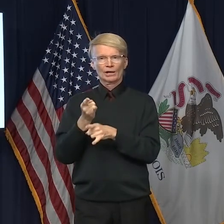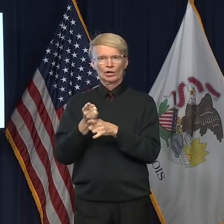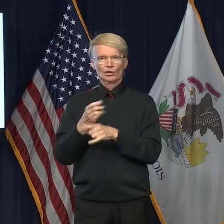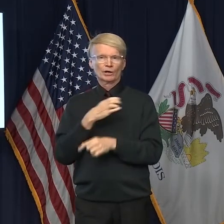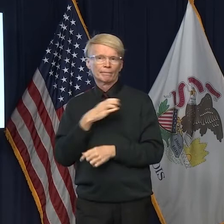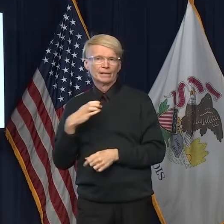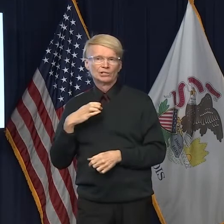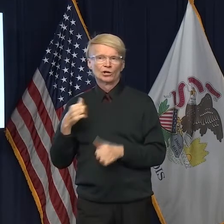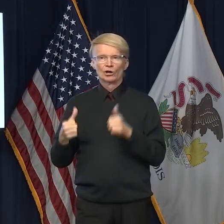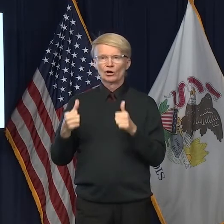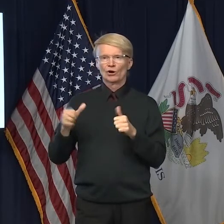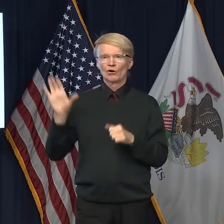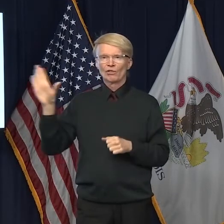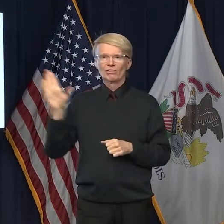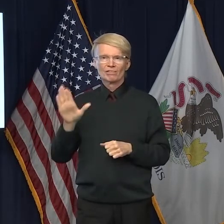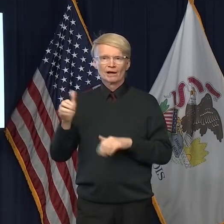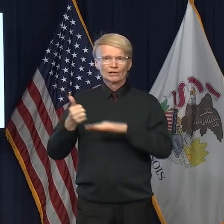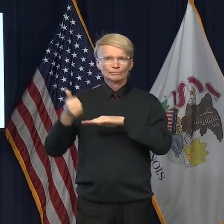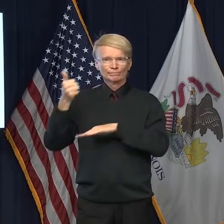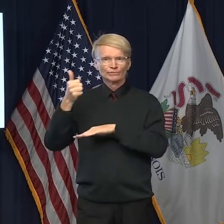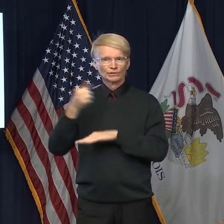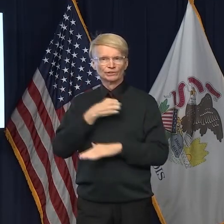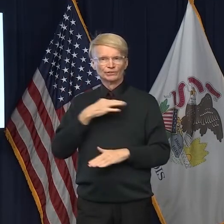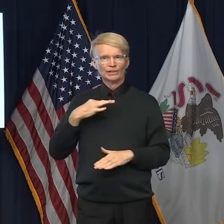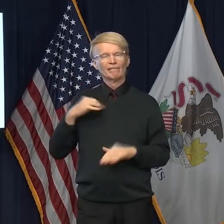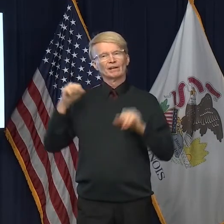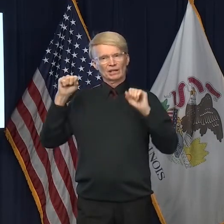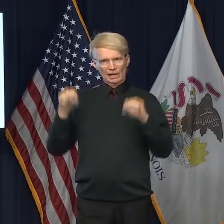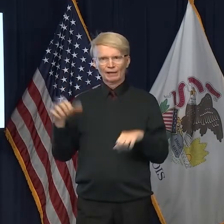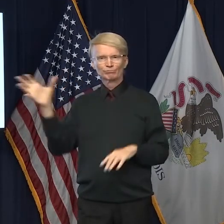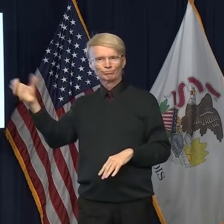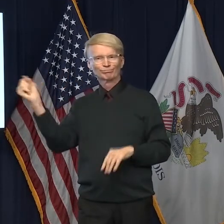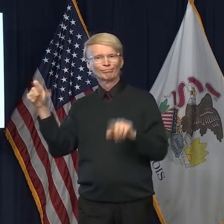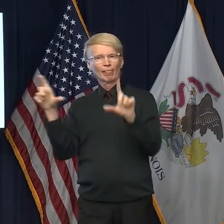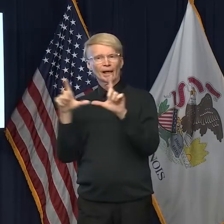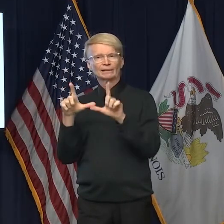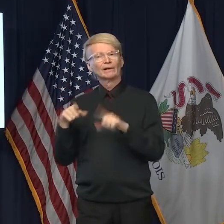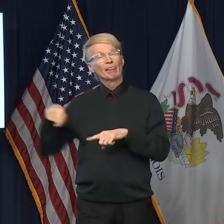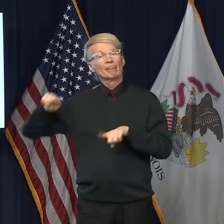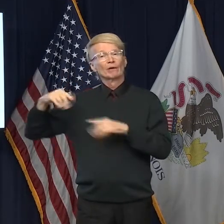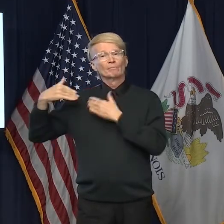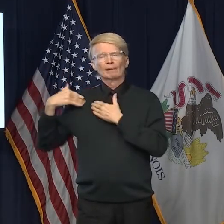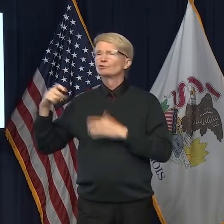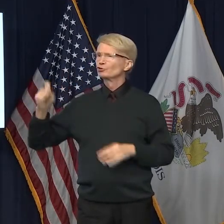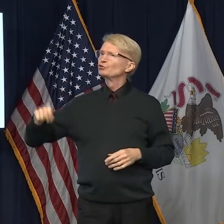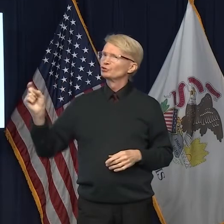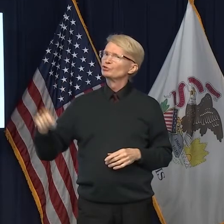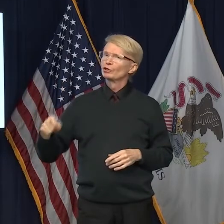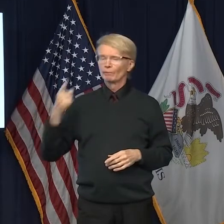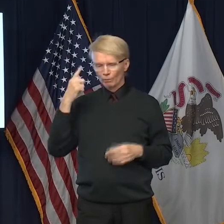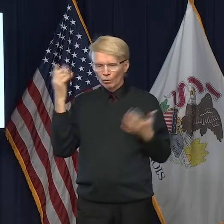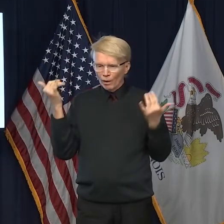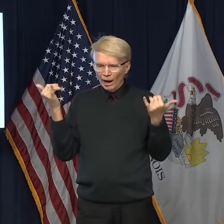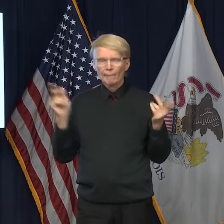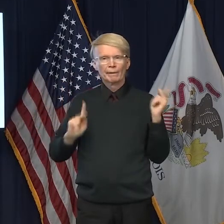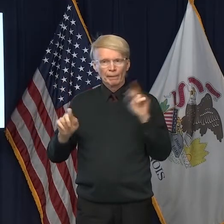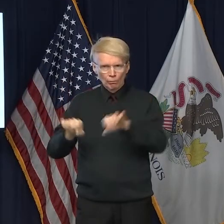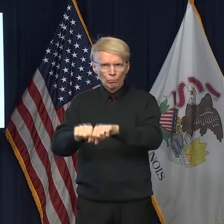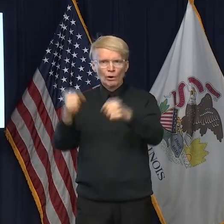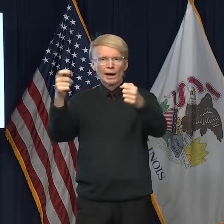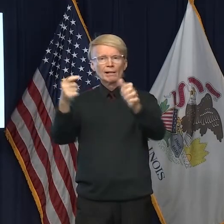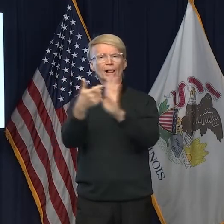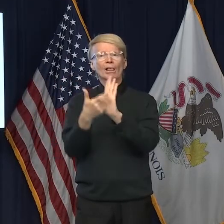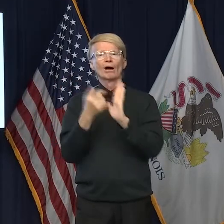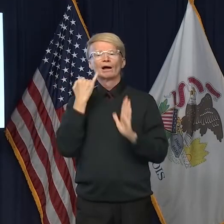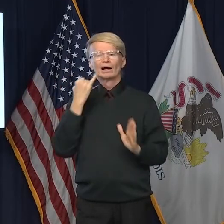or local liquor commissioner has the ability to do that and should do that, because people are breaking the law when they have